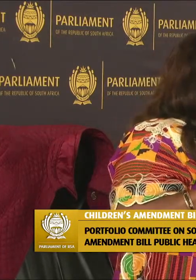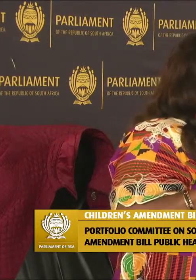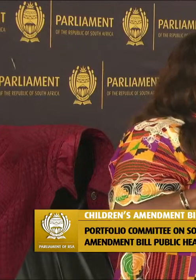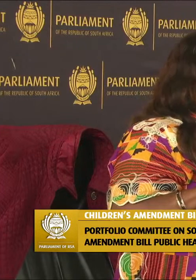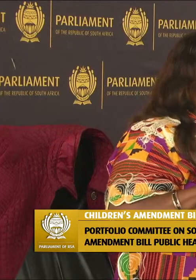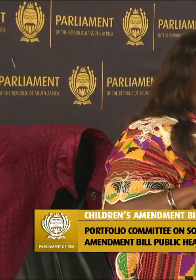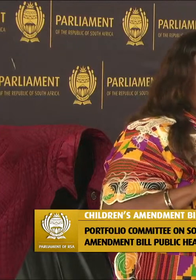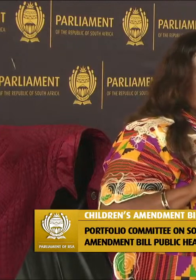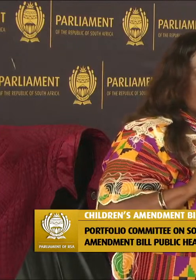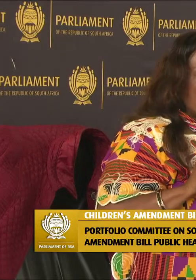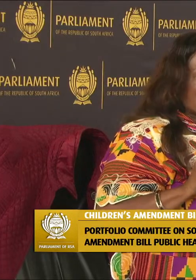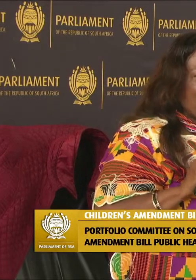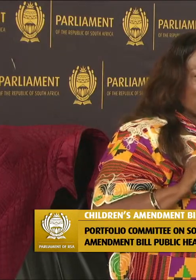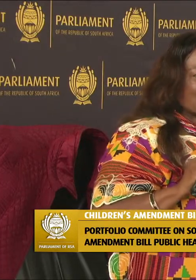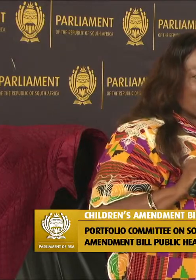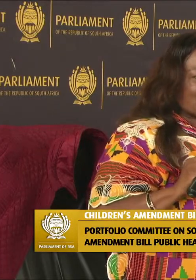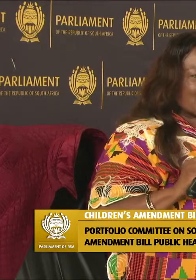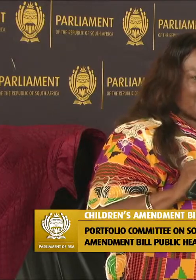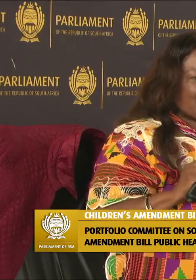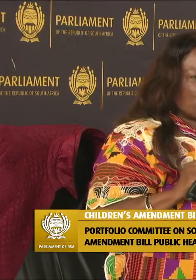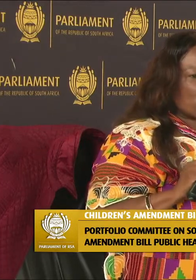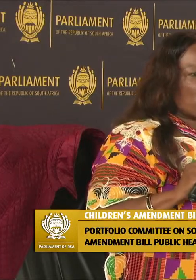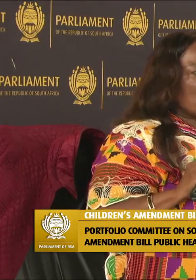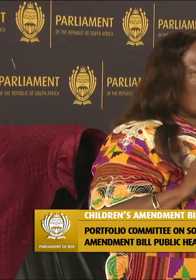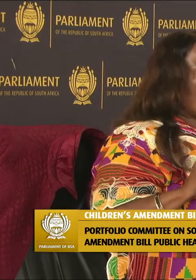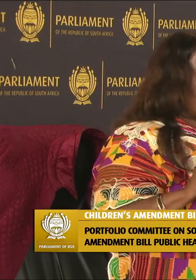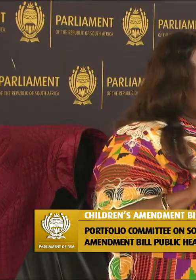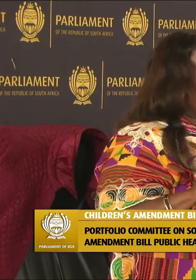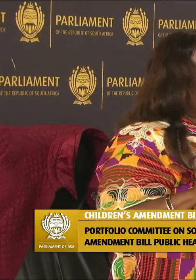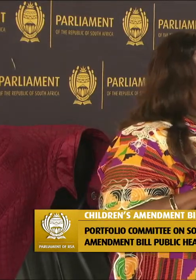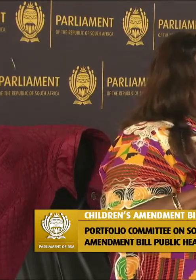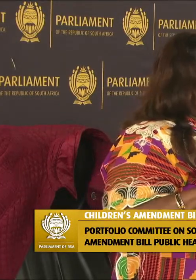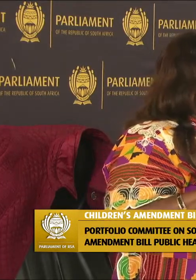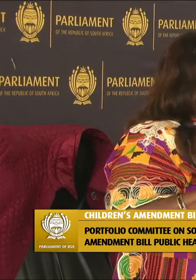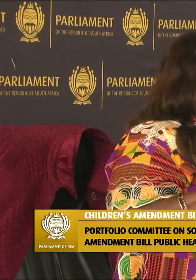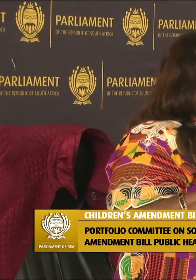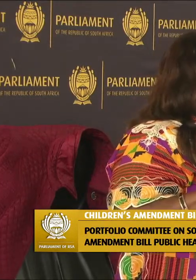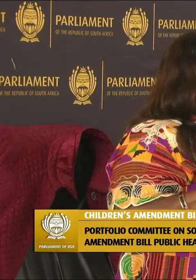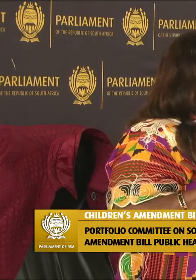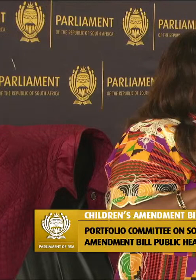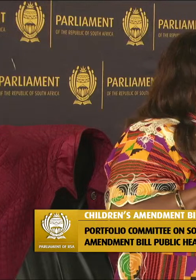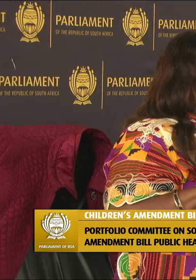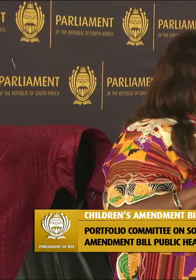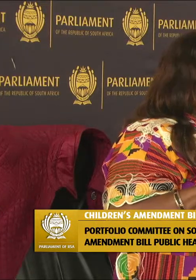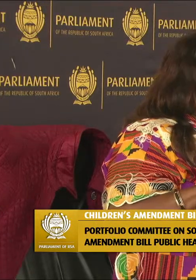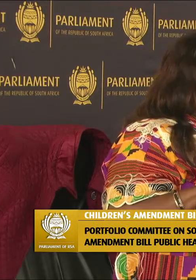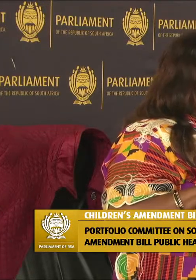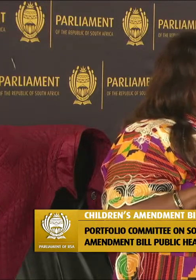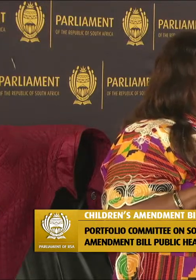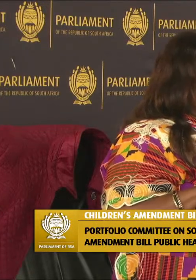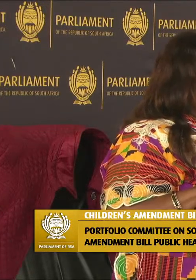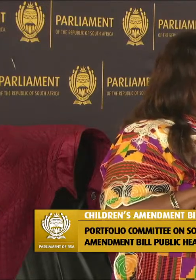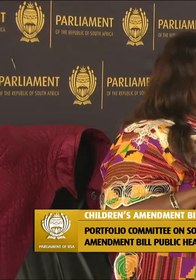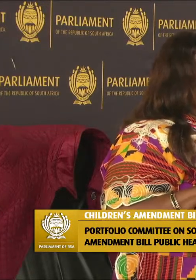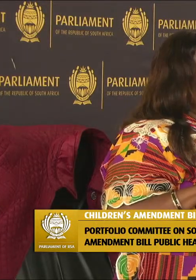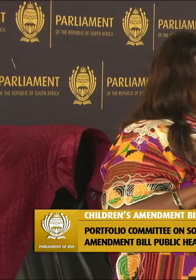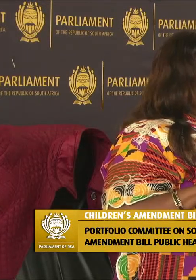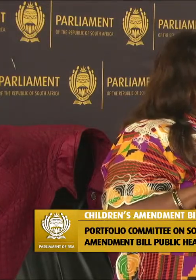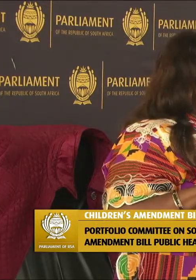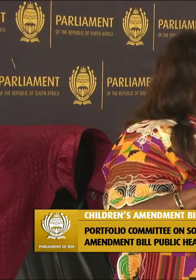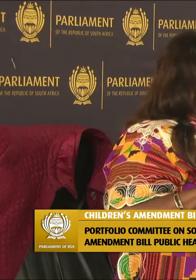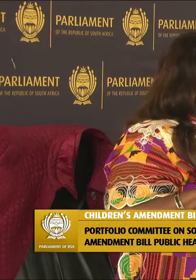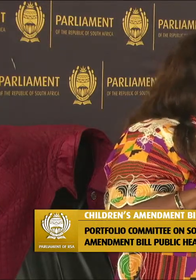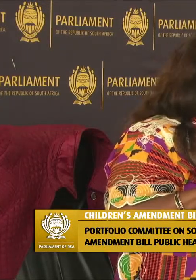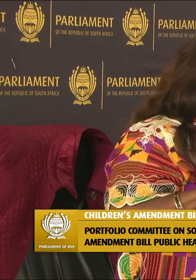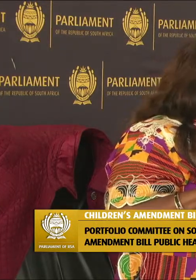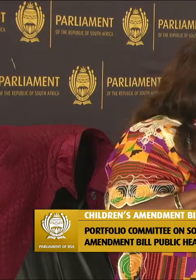apha endlini bayizalisile indlu kuba lo mthetho okanye esisihlomelo mthetho